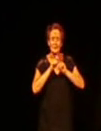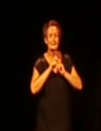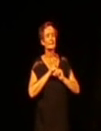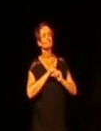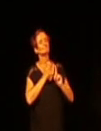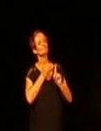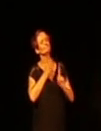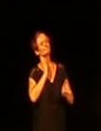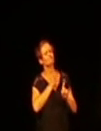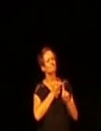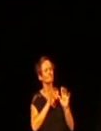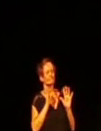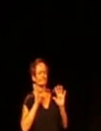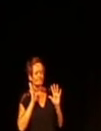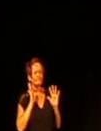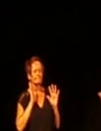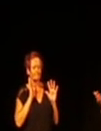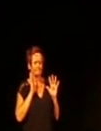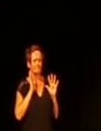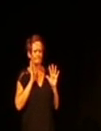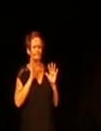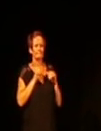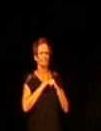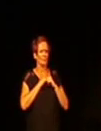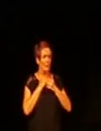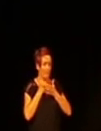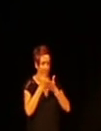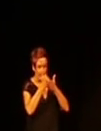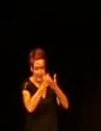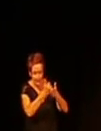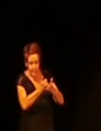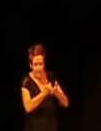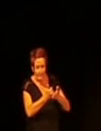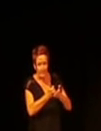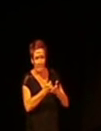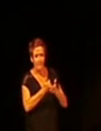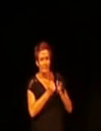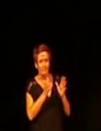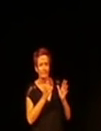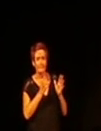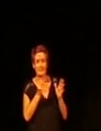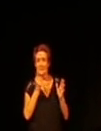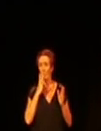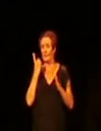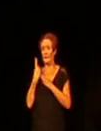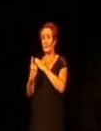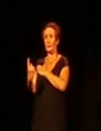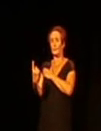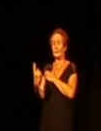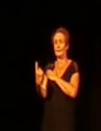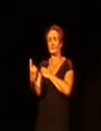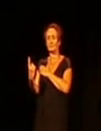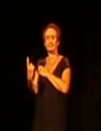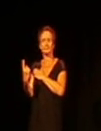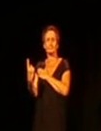a difficult time and we're in a difficult place and reach out for us and help us. Others will not. Too many